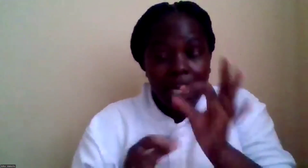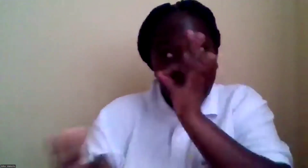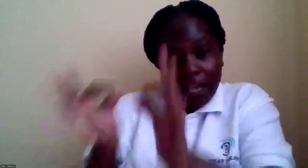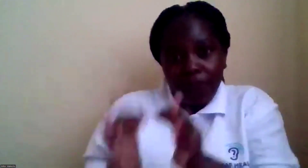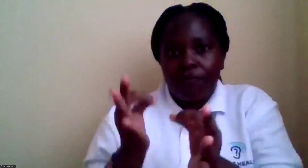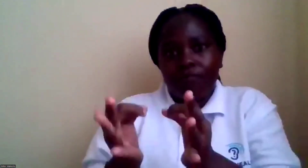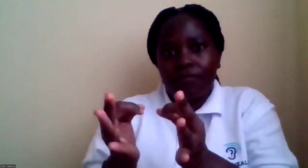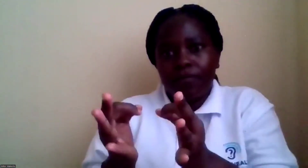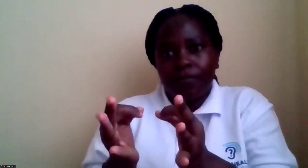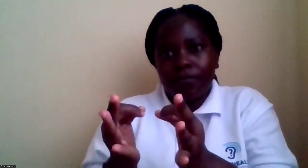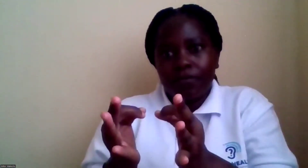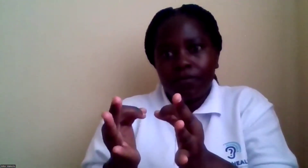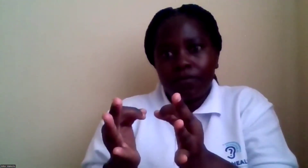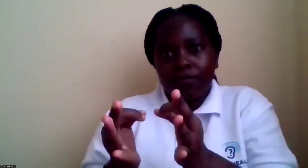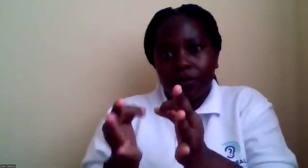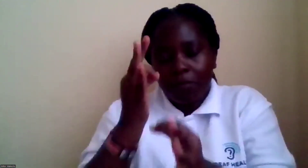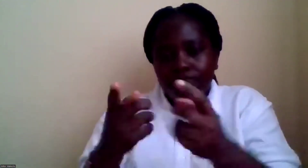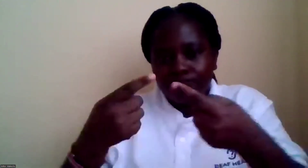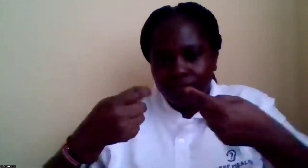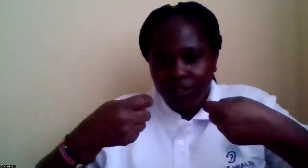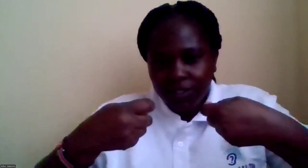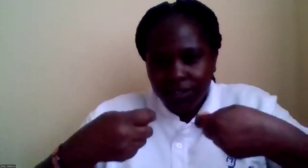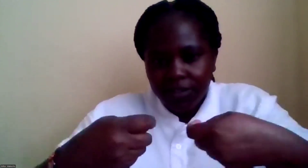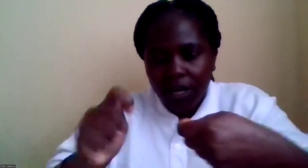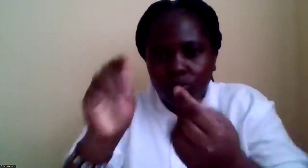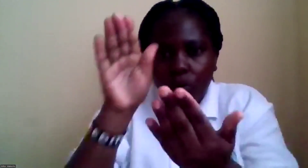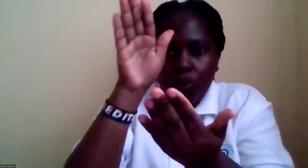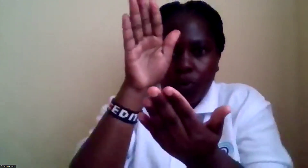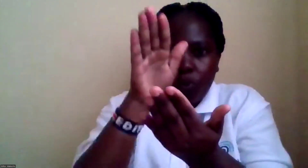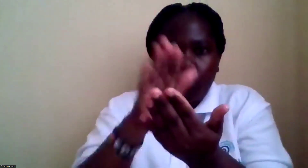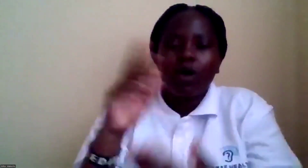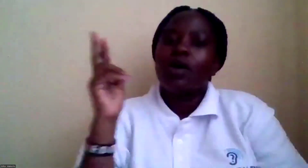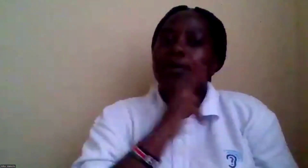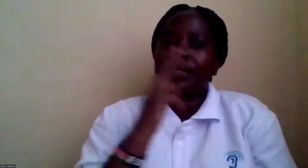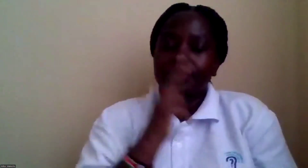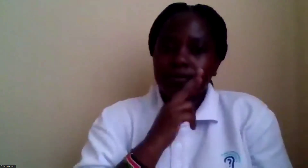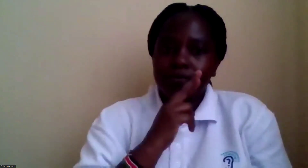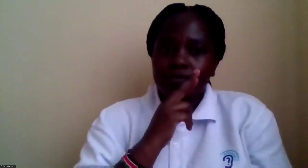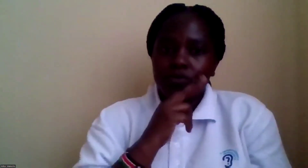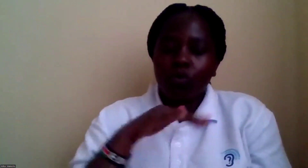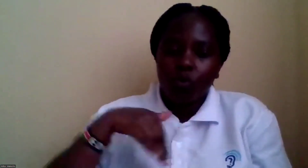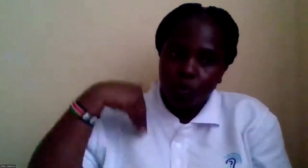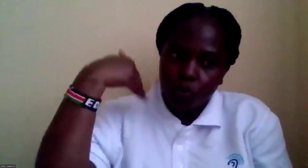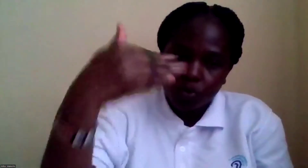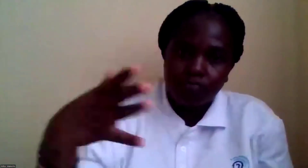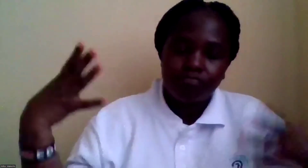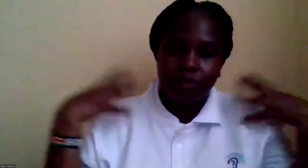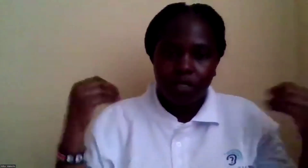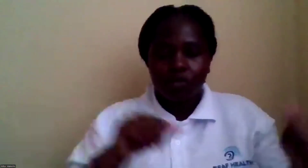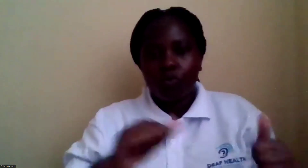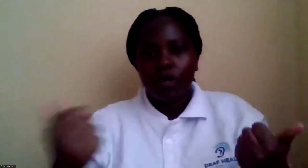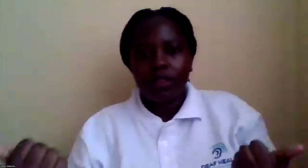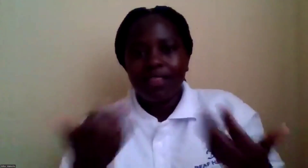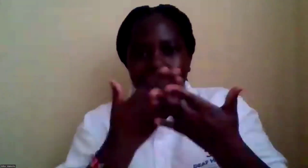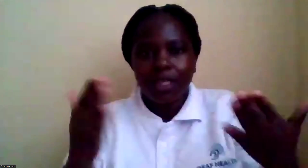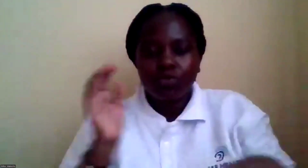It is a matter of we're trying to reduce risk. And so we are trying to maintain good practices that are putting us in a